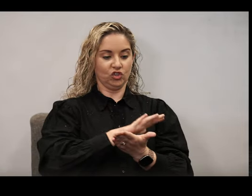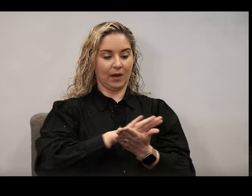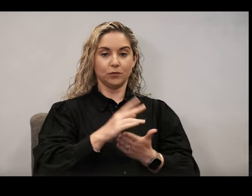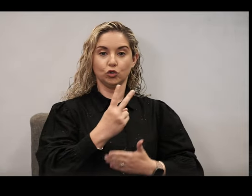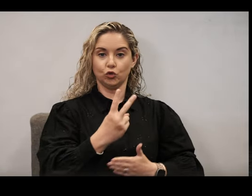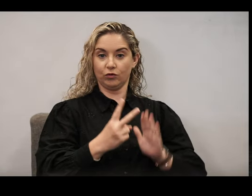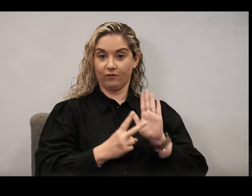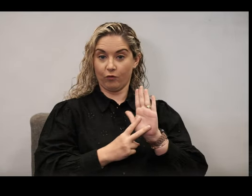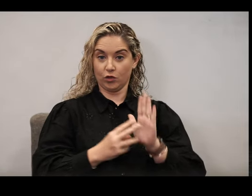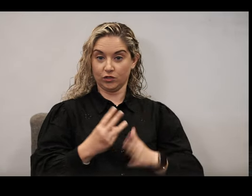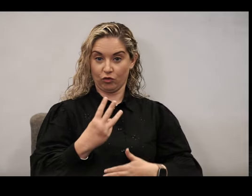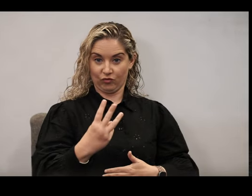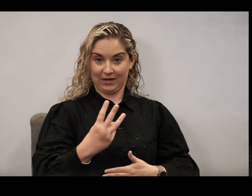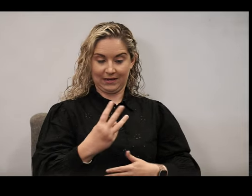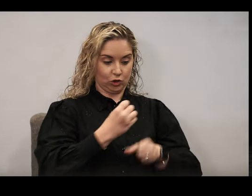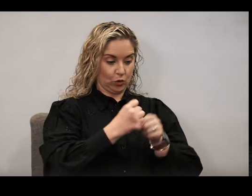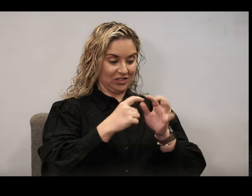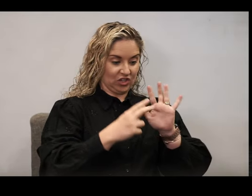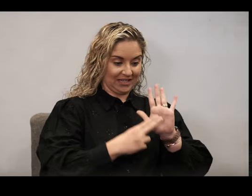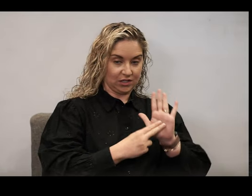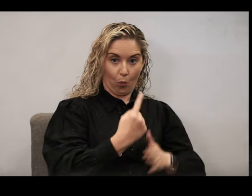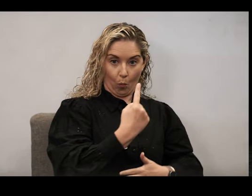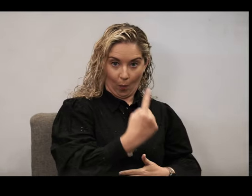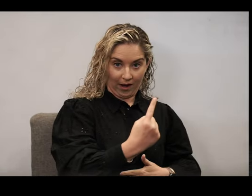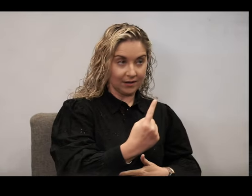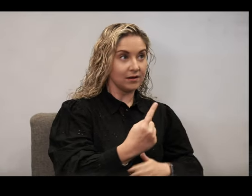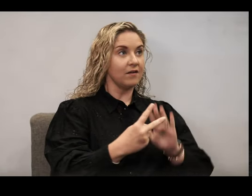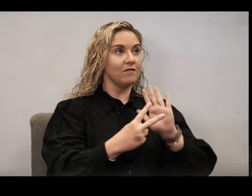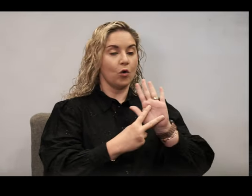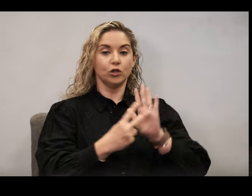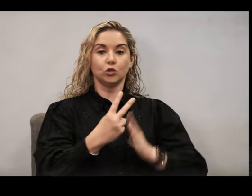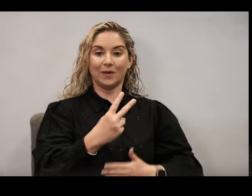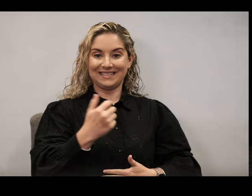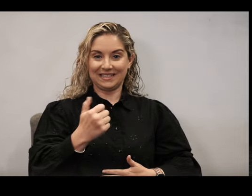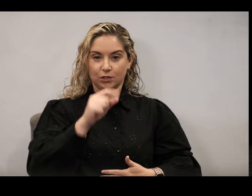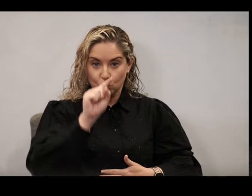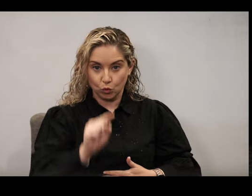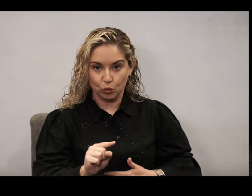1, 26 to chapter 2, verse 3.